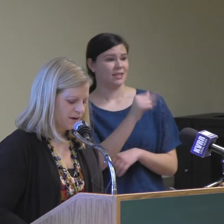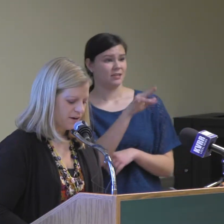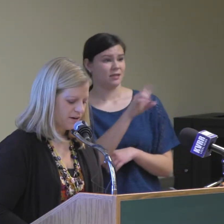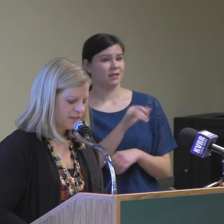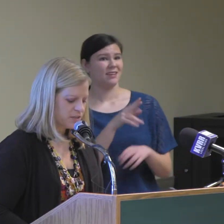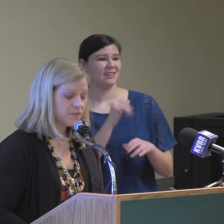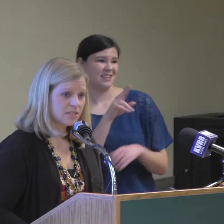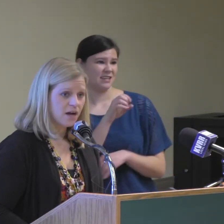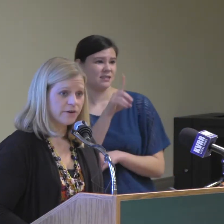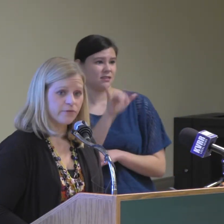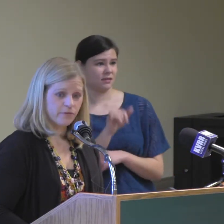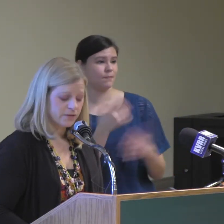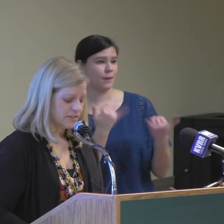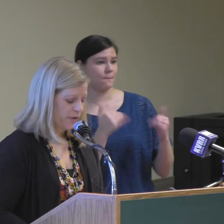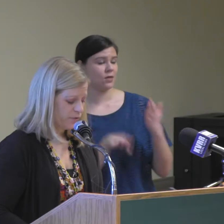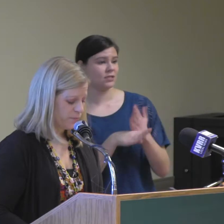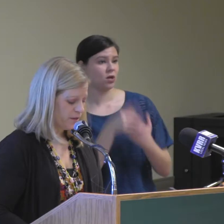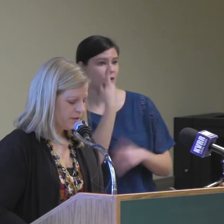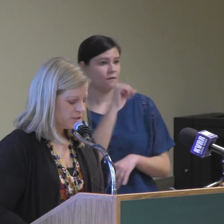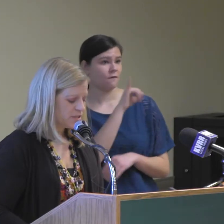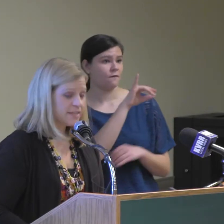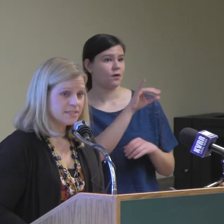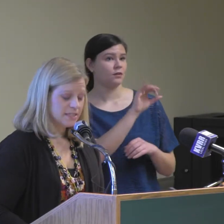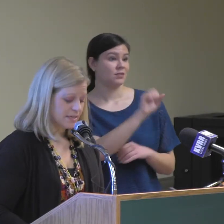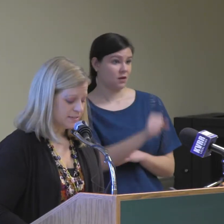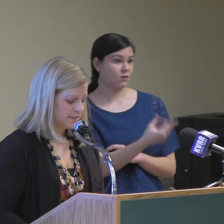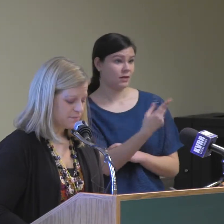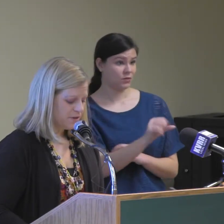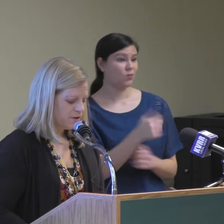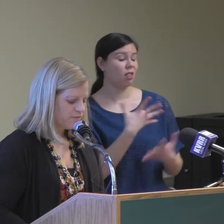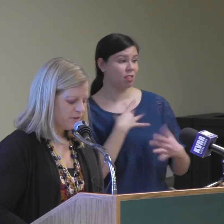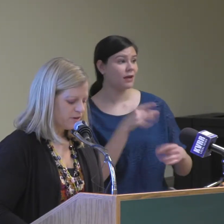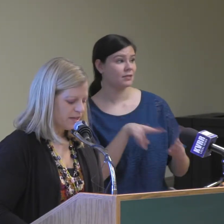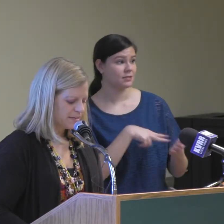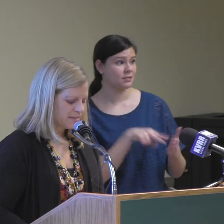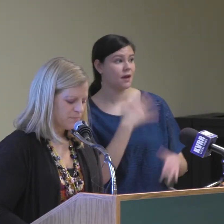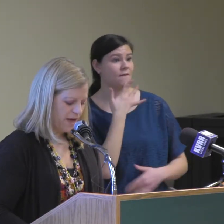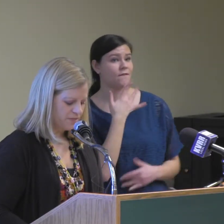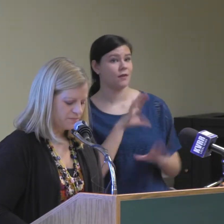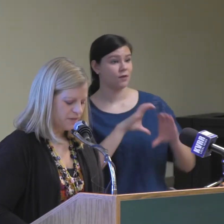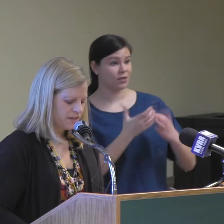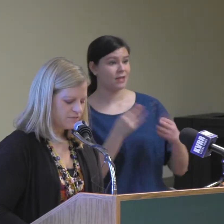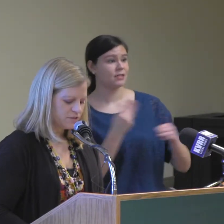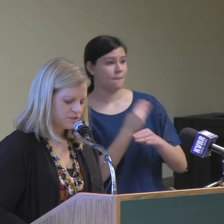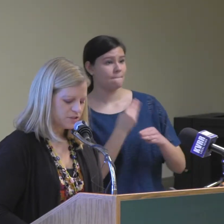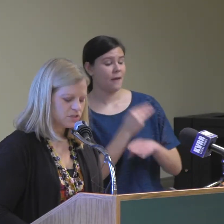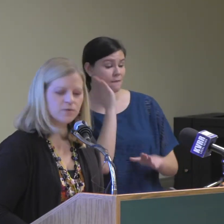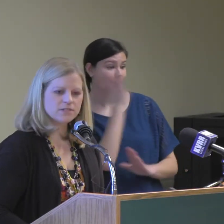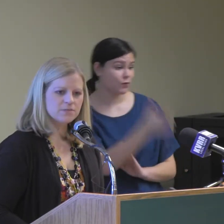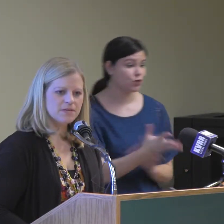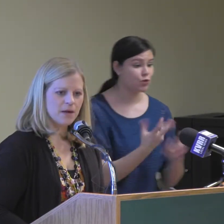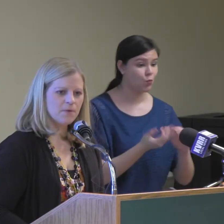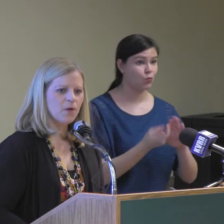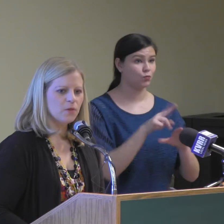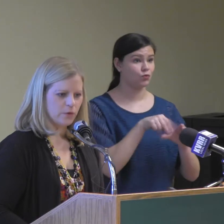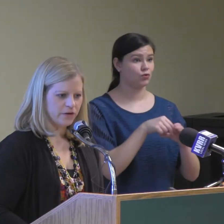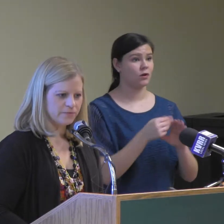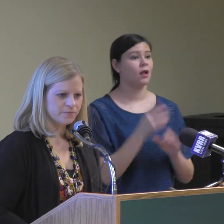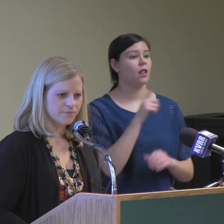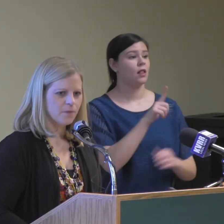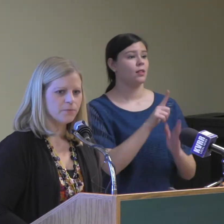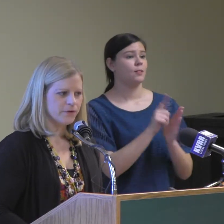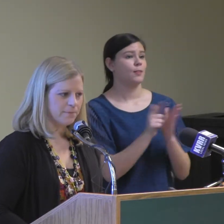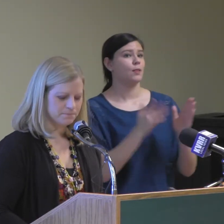is soccer, and she plays soccer for Fargo South. She likes to dance. Her favorite class is math, and in the future, she wants to become a